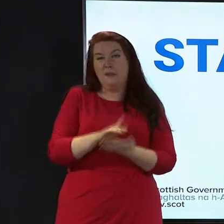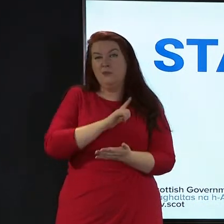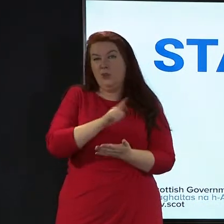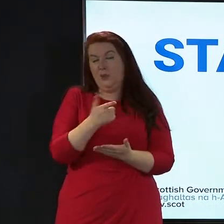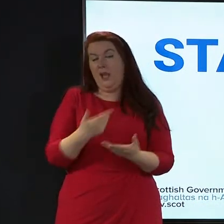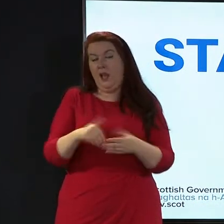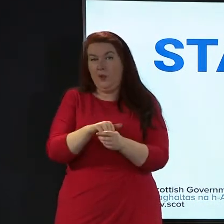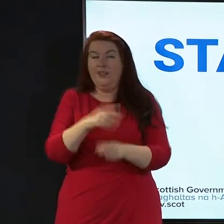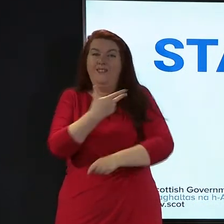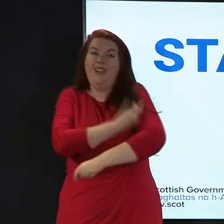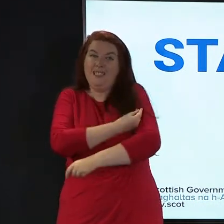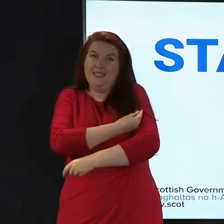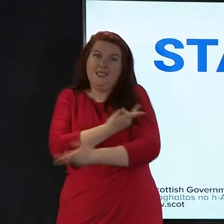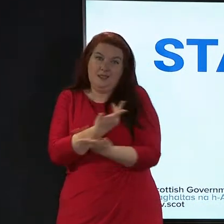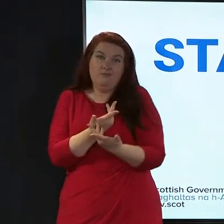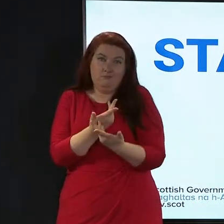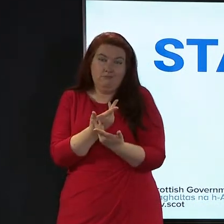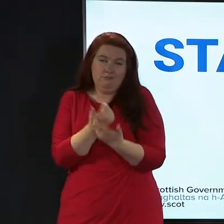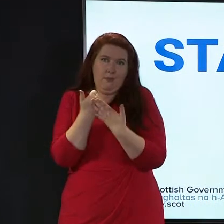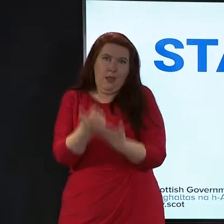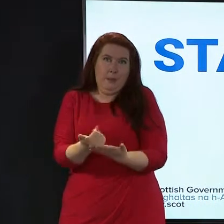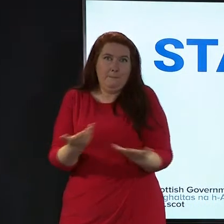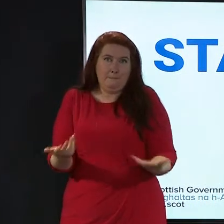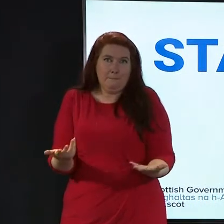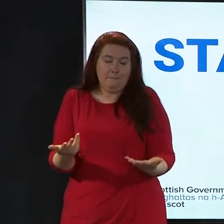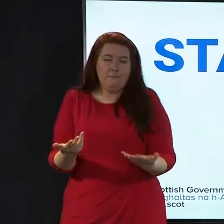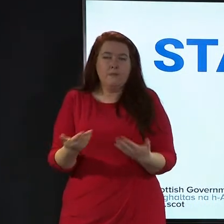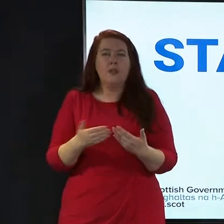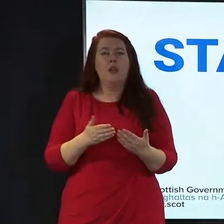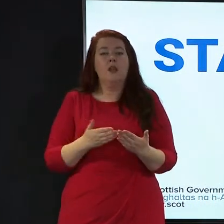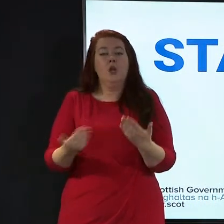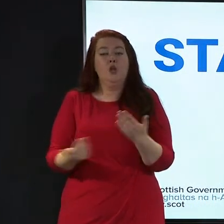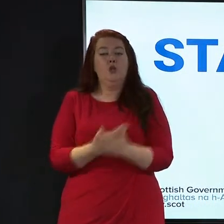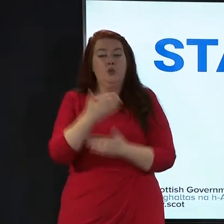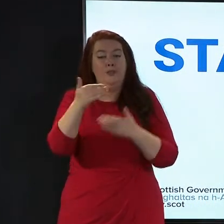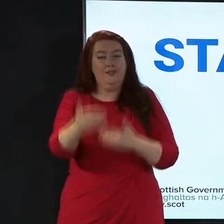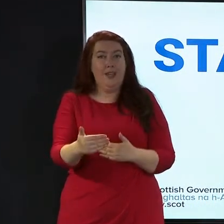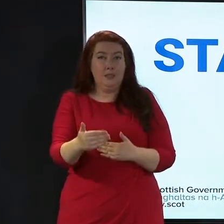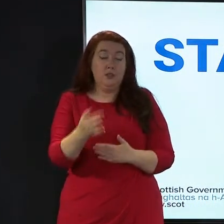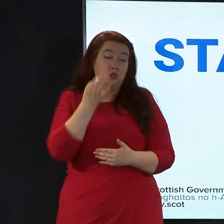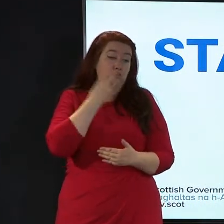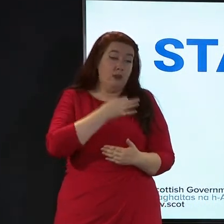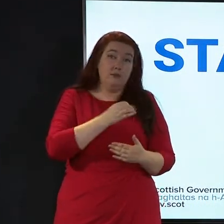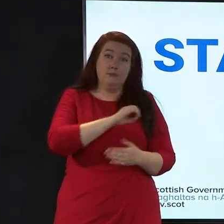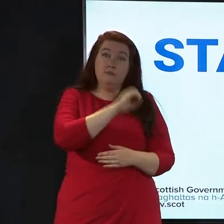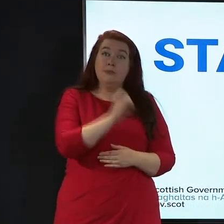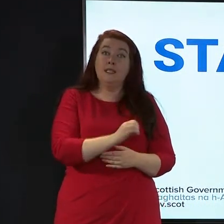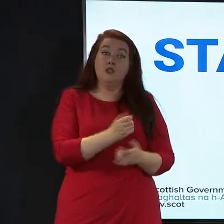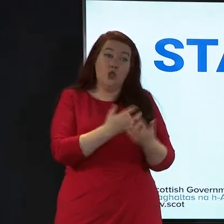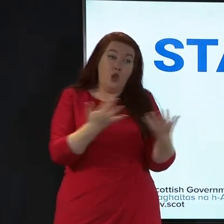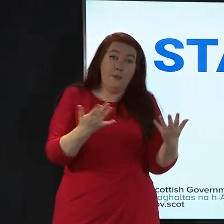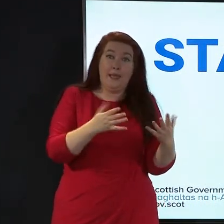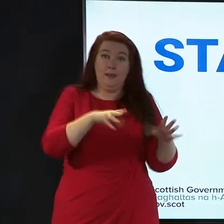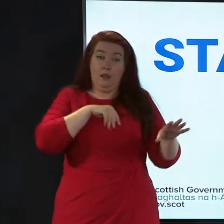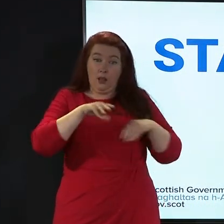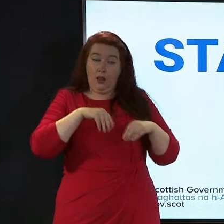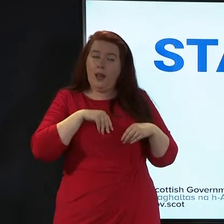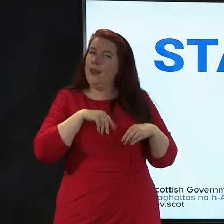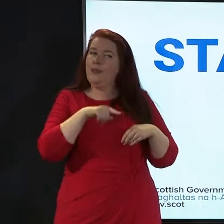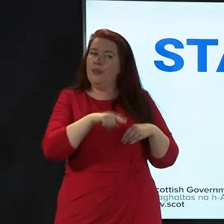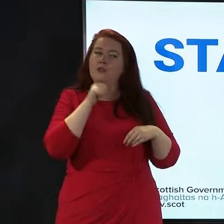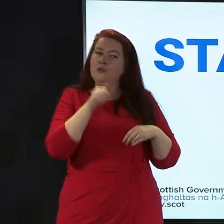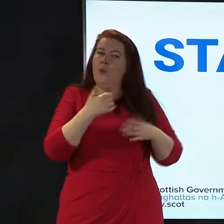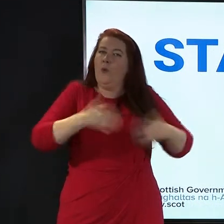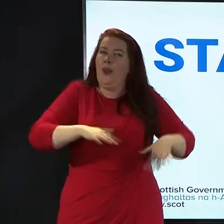vaccination and that we are going into a phase where just case rates are not what drives all of our